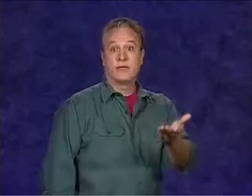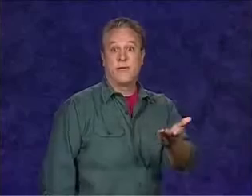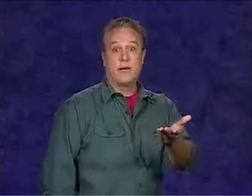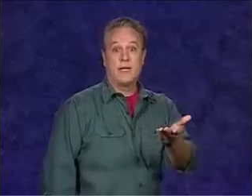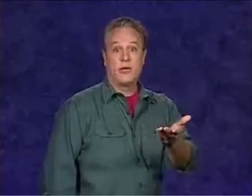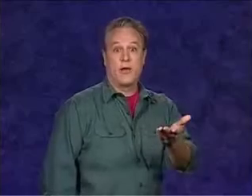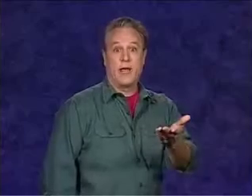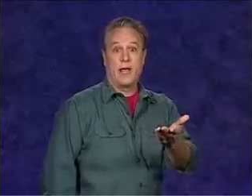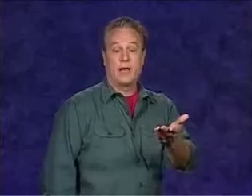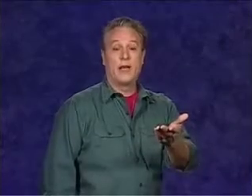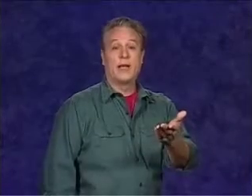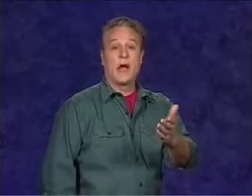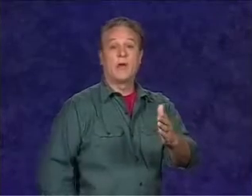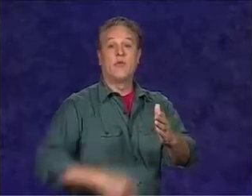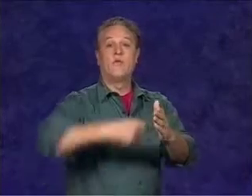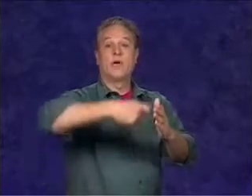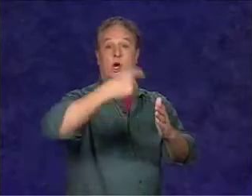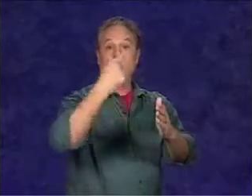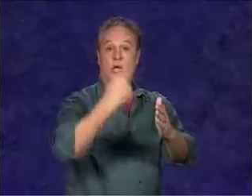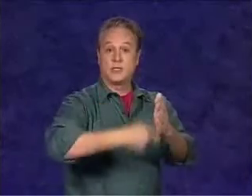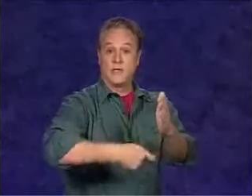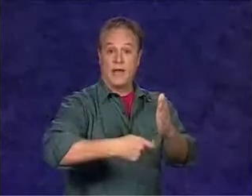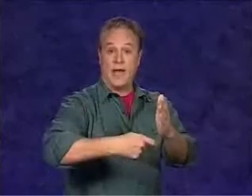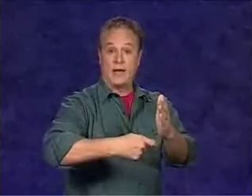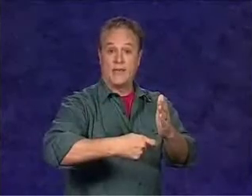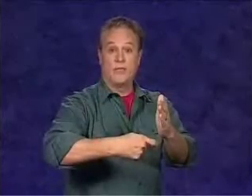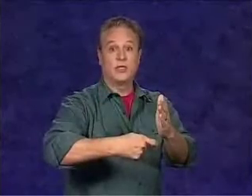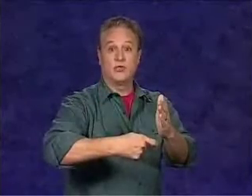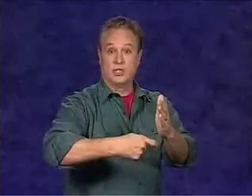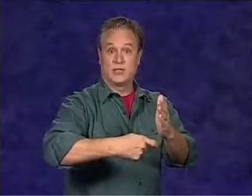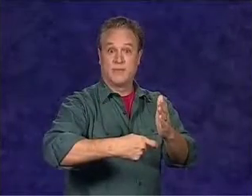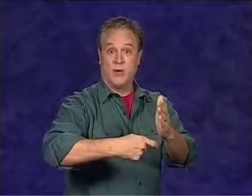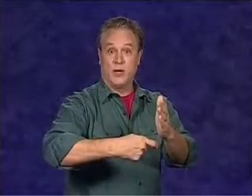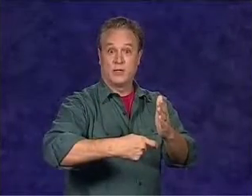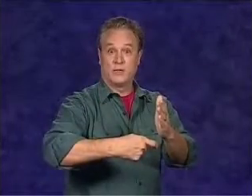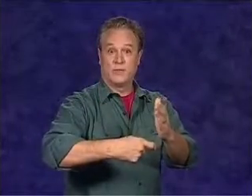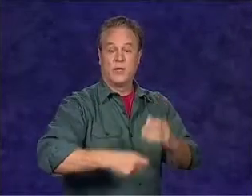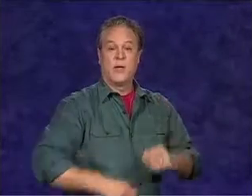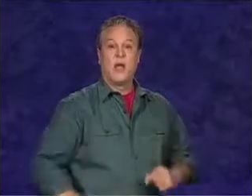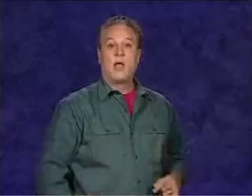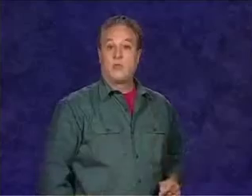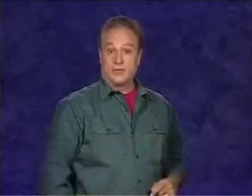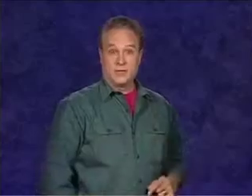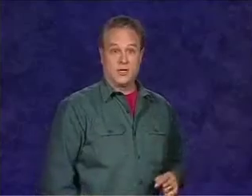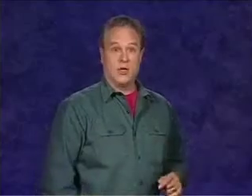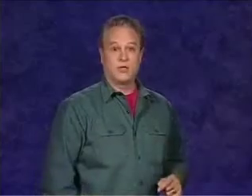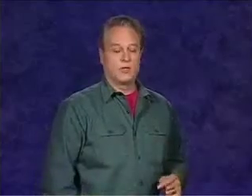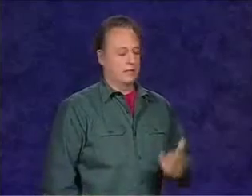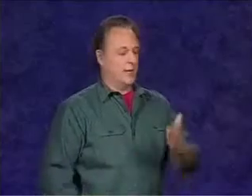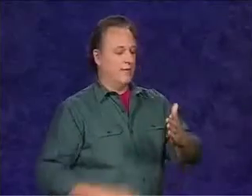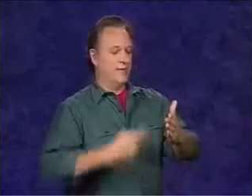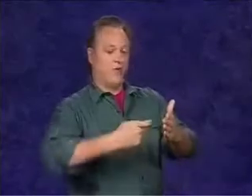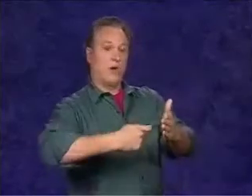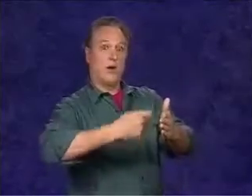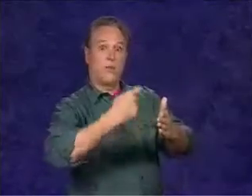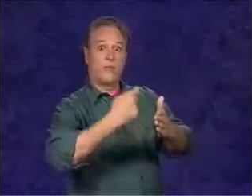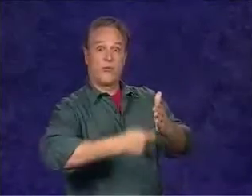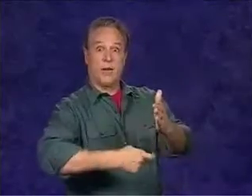Here's the money in your hand. Now remove the cost of the item that you just bought. This is also the sign for